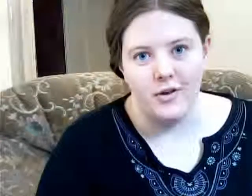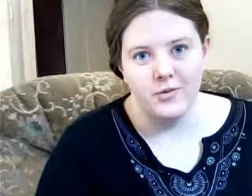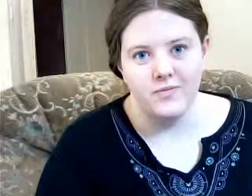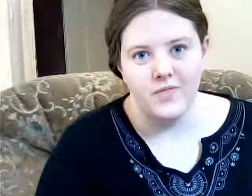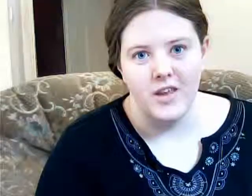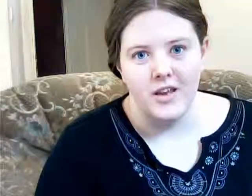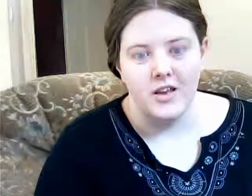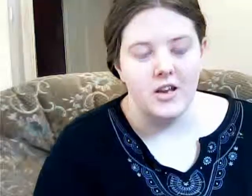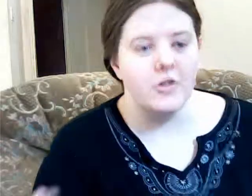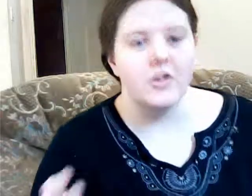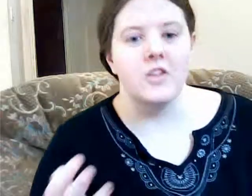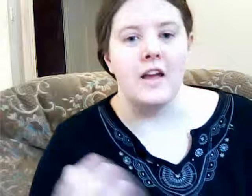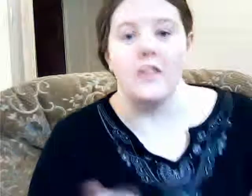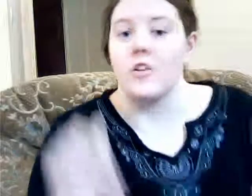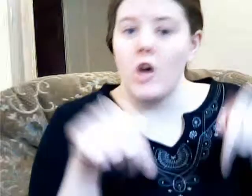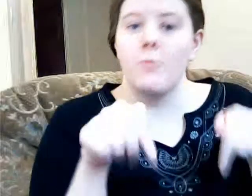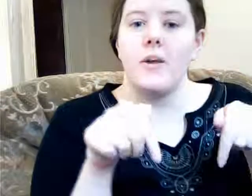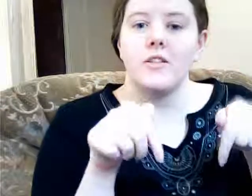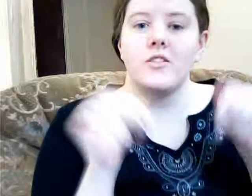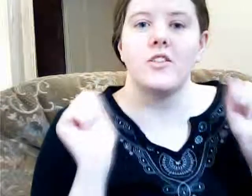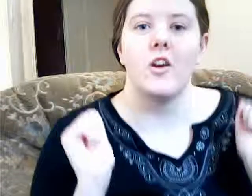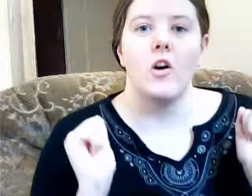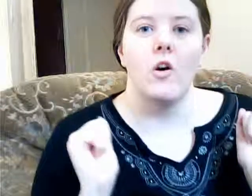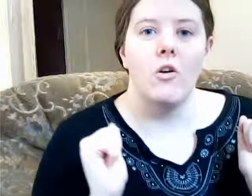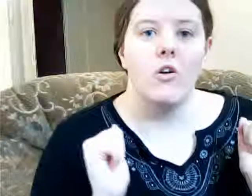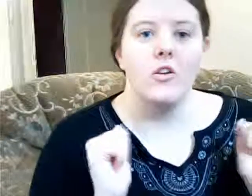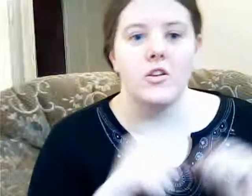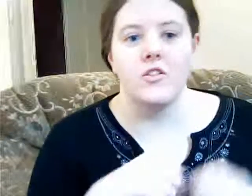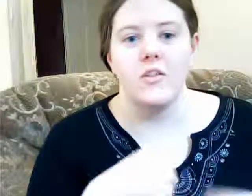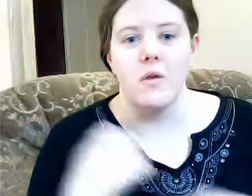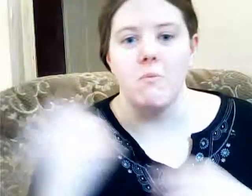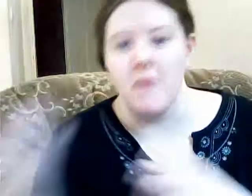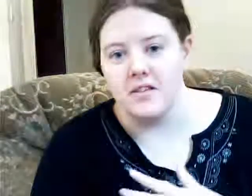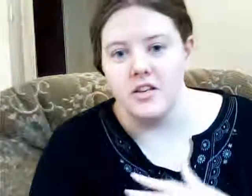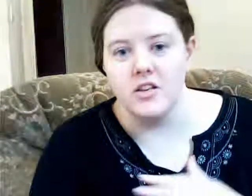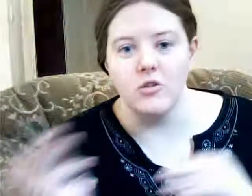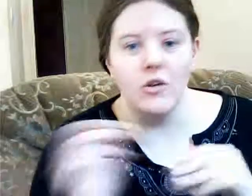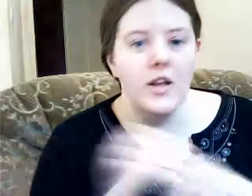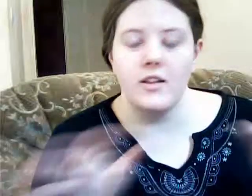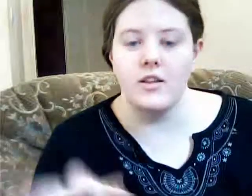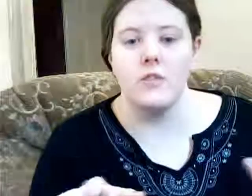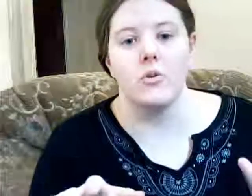you know you can say it in the comments or you can send me a message or anything you want